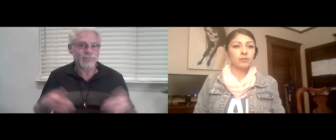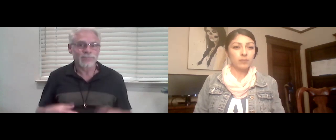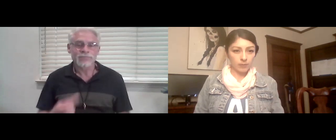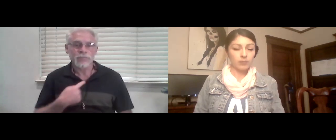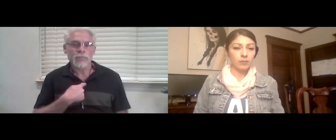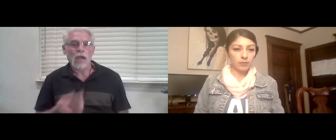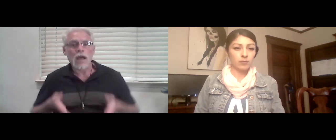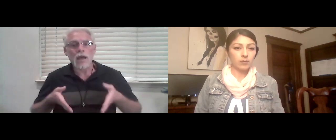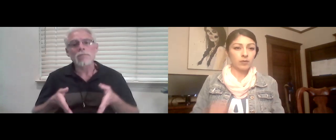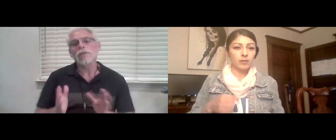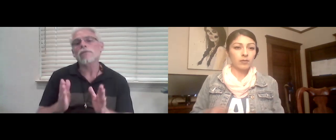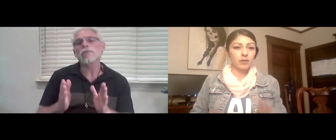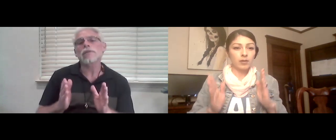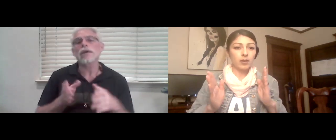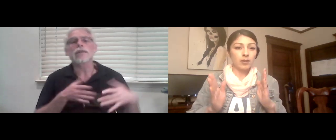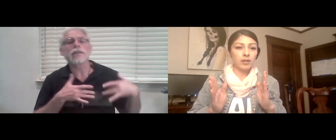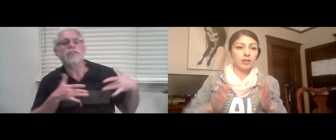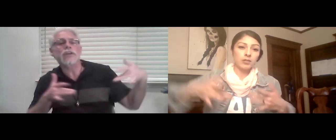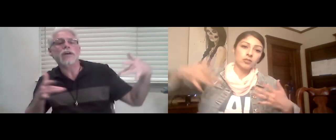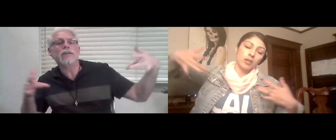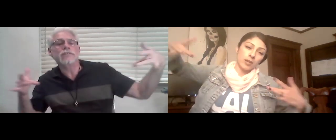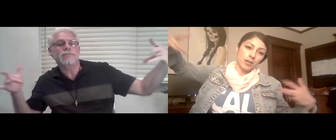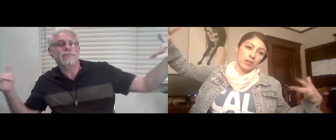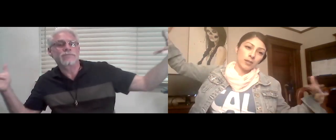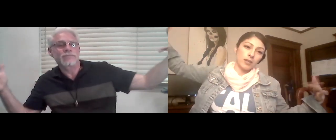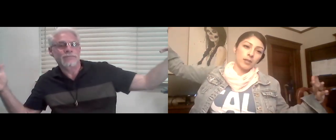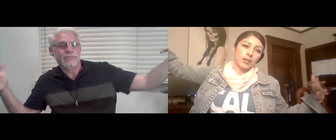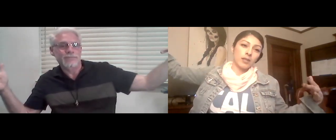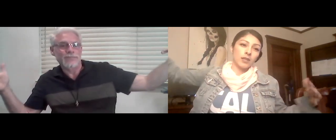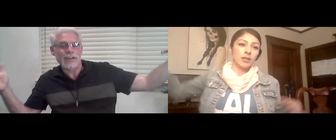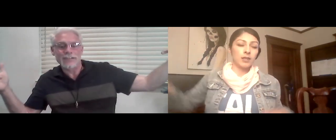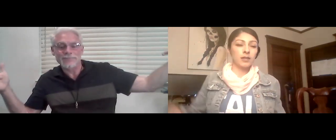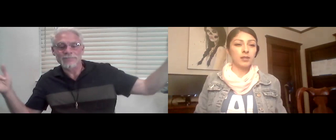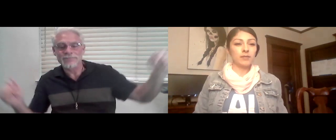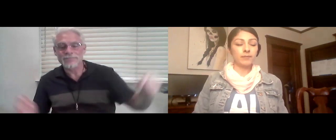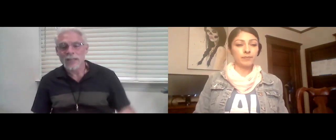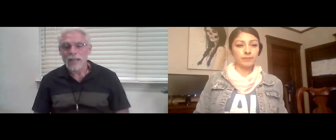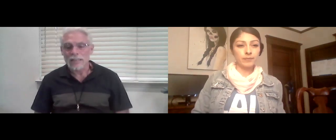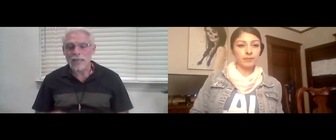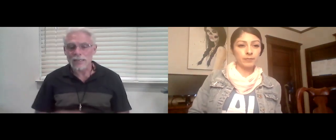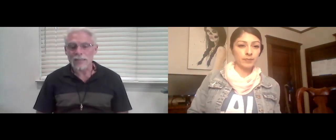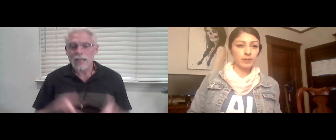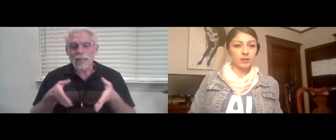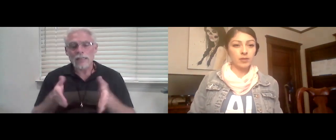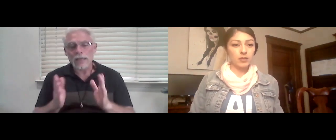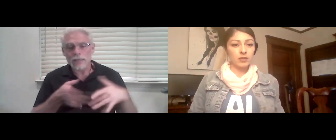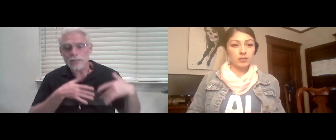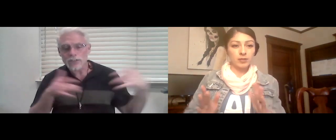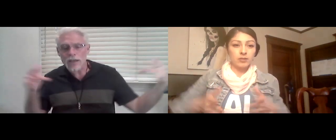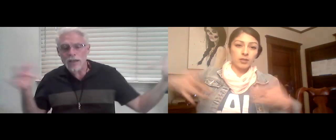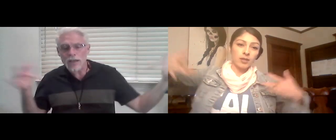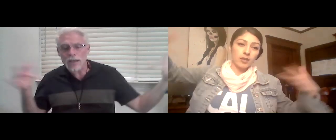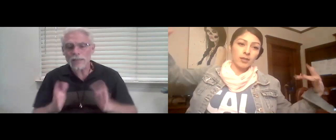dance. I'm gonna let it shine. Right. Let